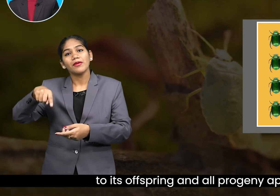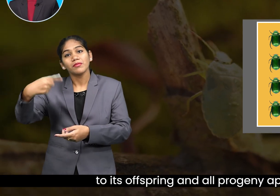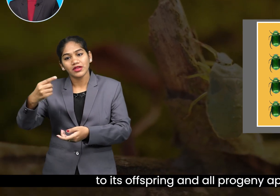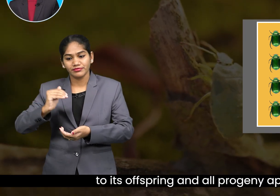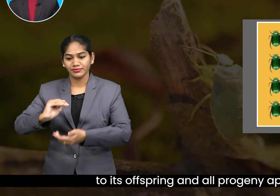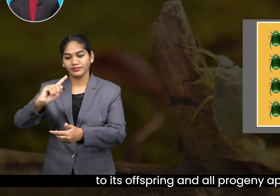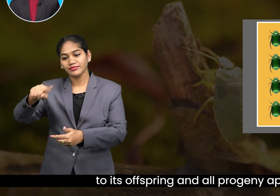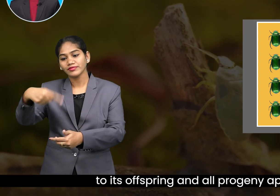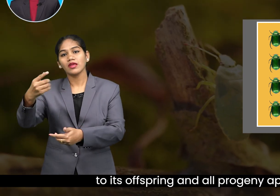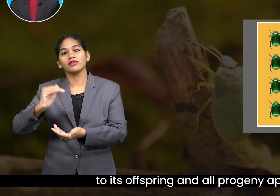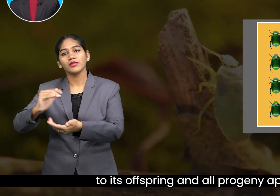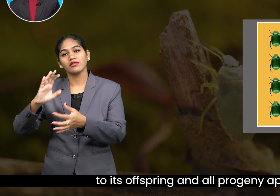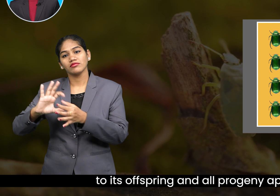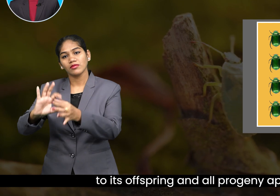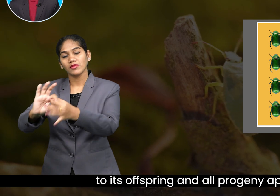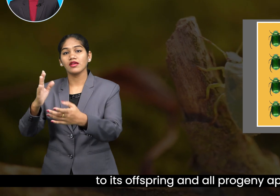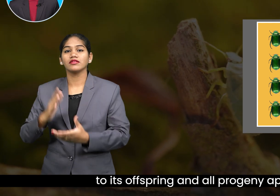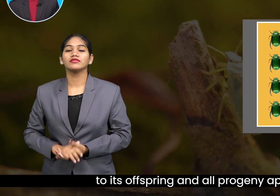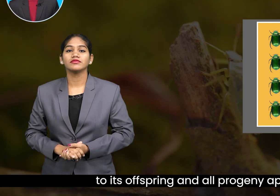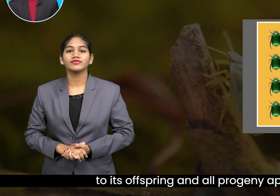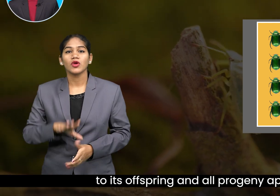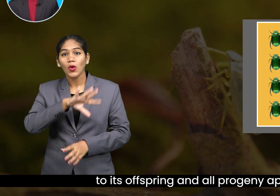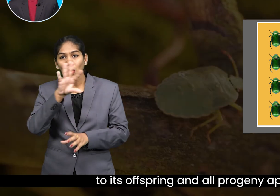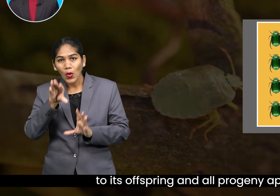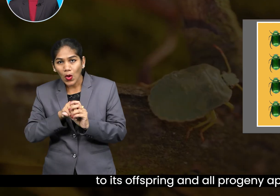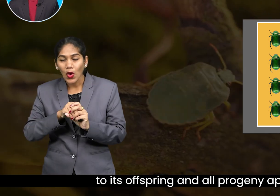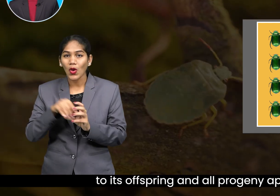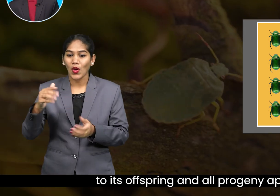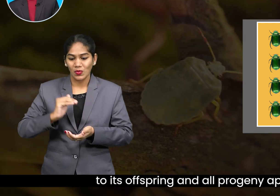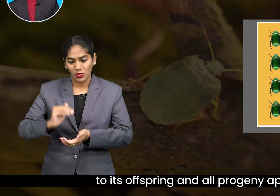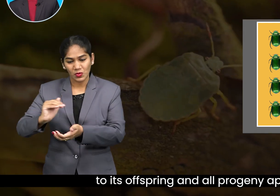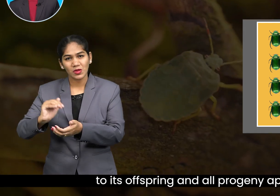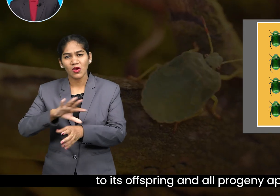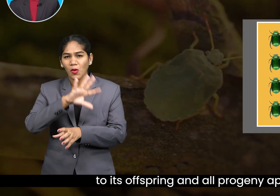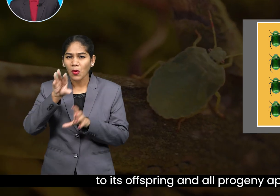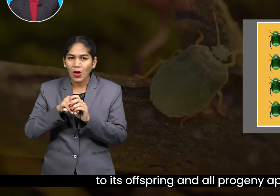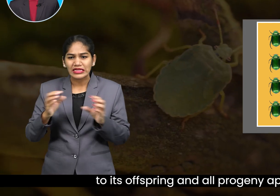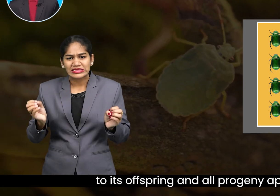offspring, and all progeny appear green.